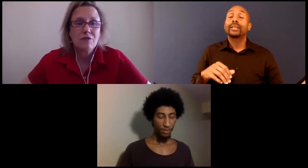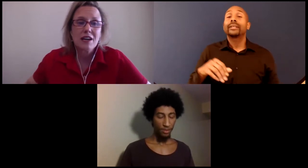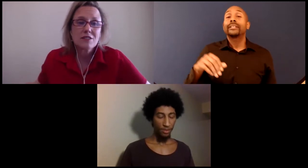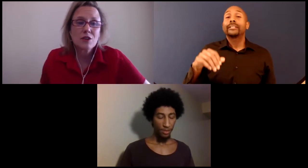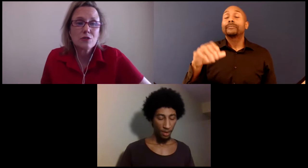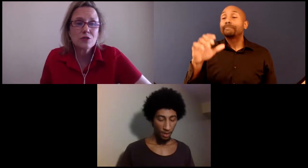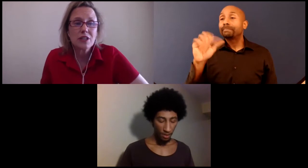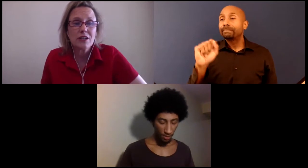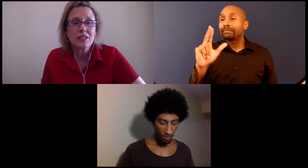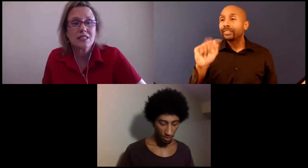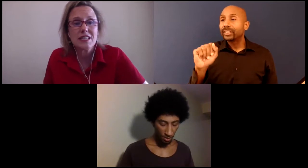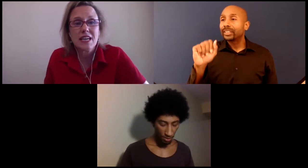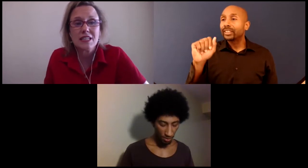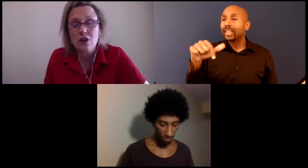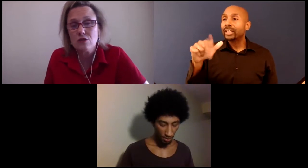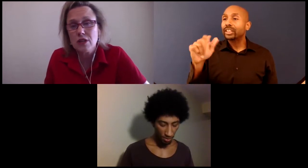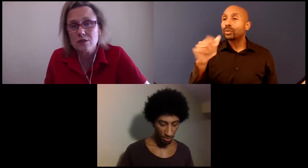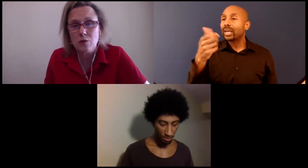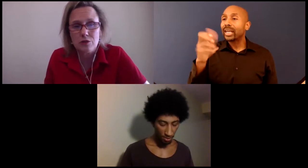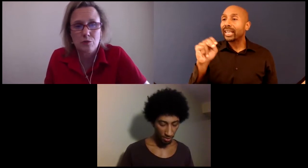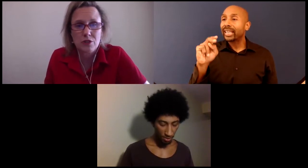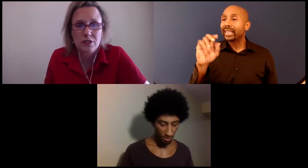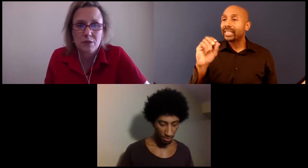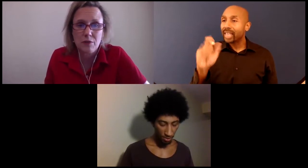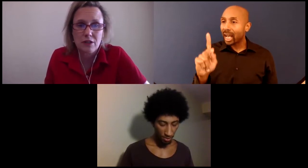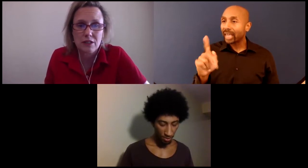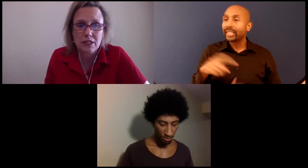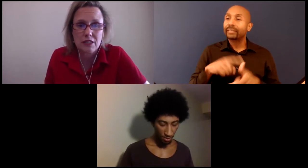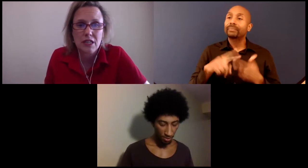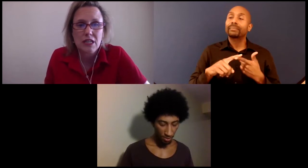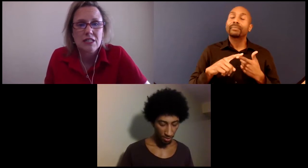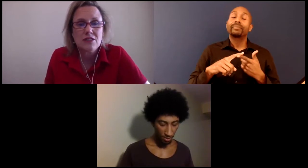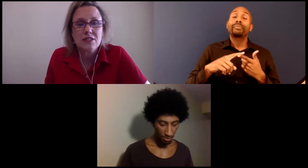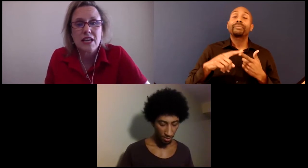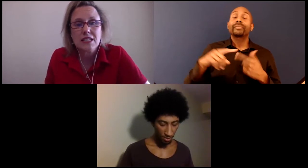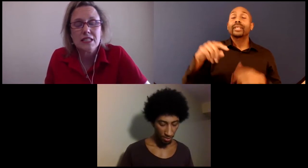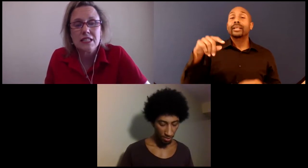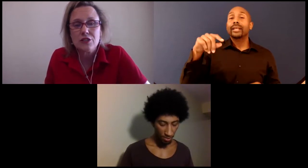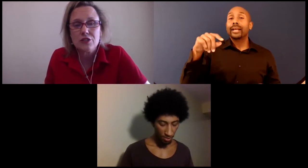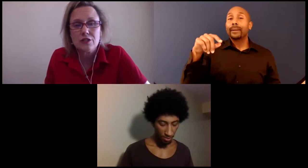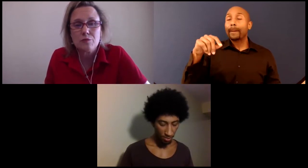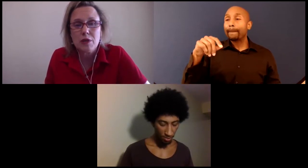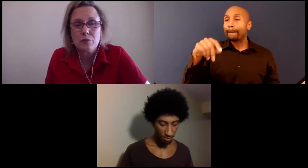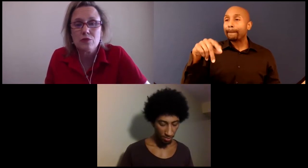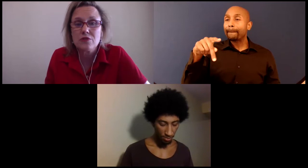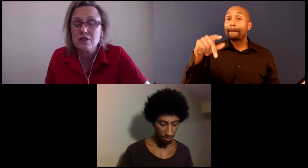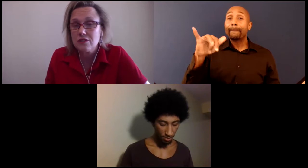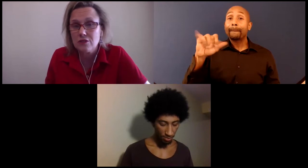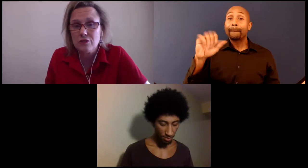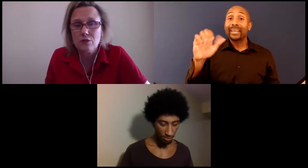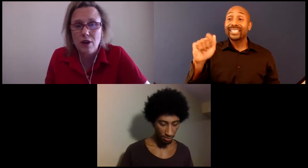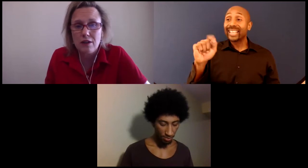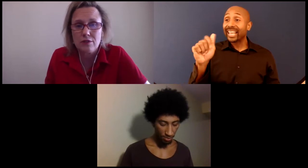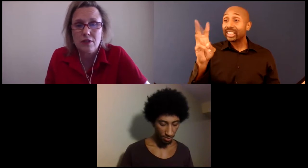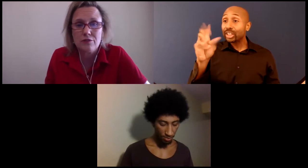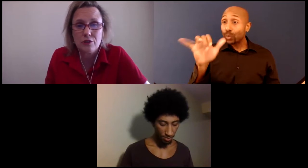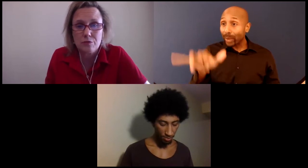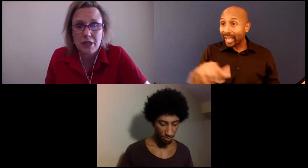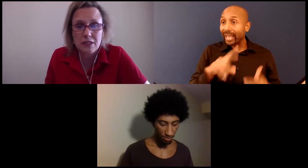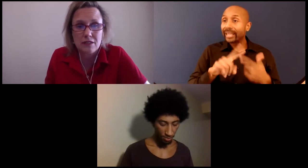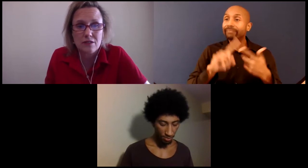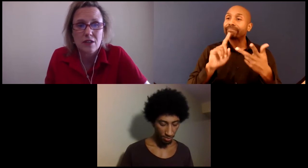The vast coastal area today known as Baltimore City, Maryland, sustained indigenous peoples until the arrival